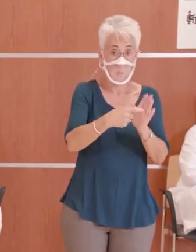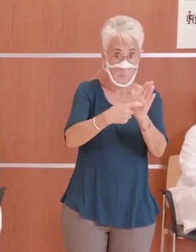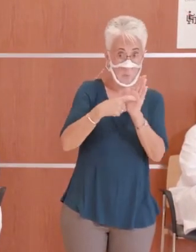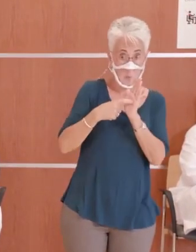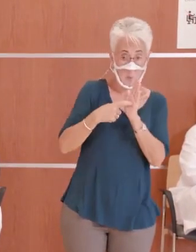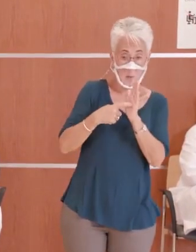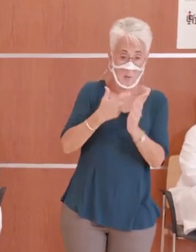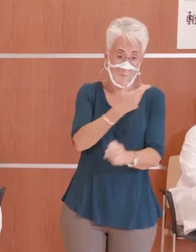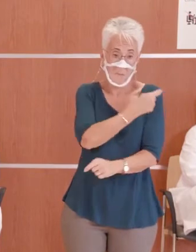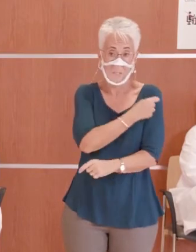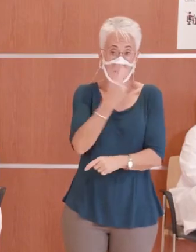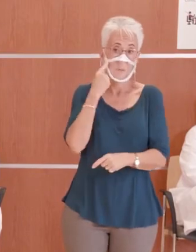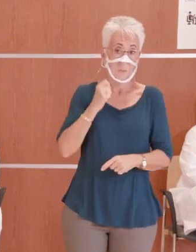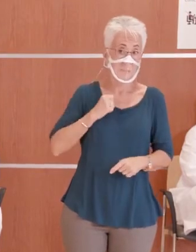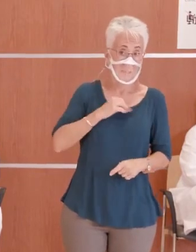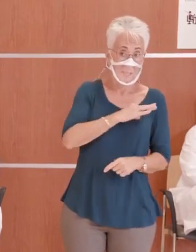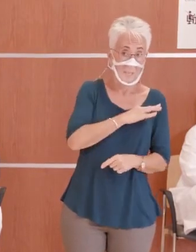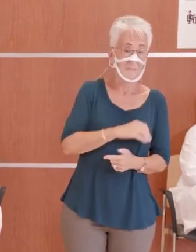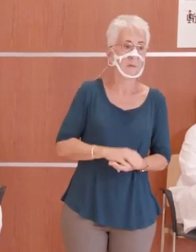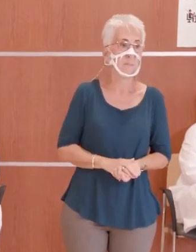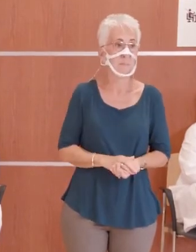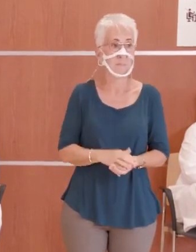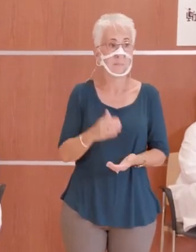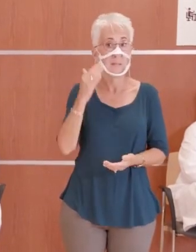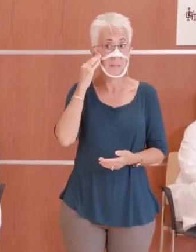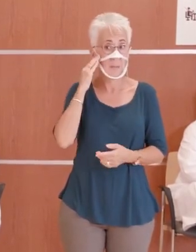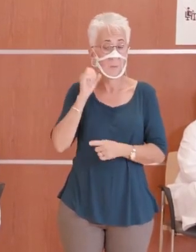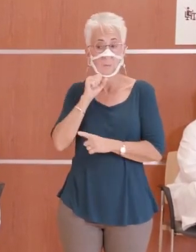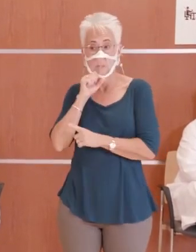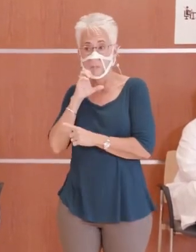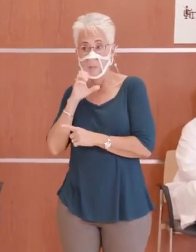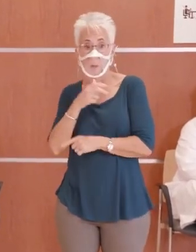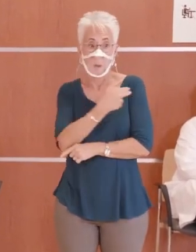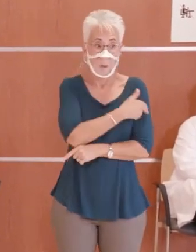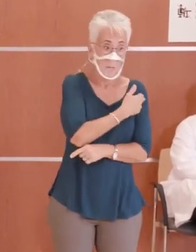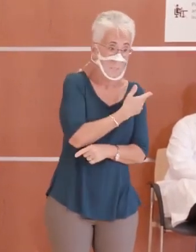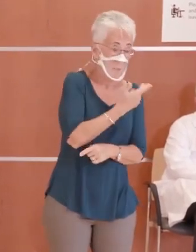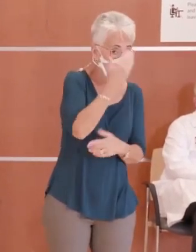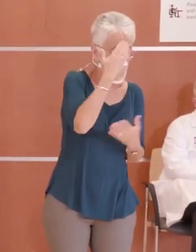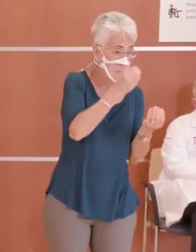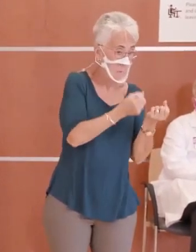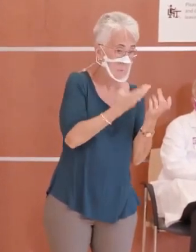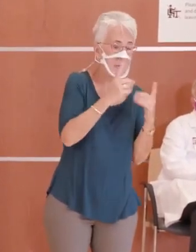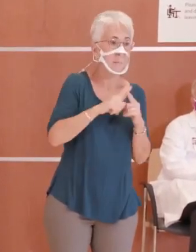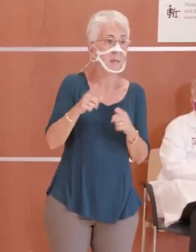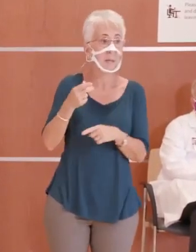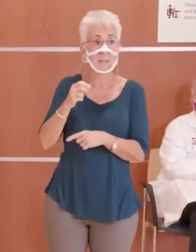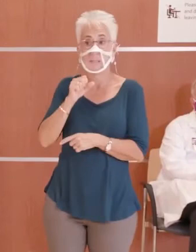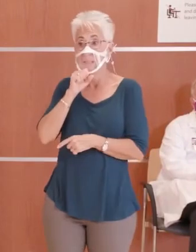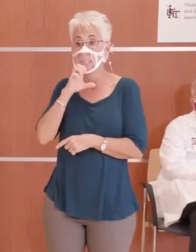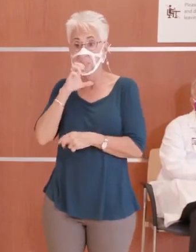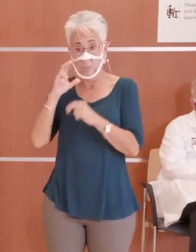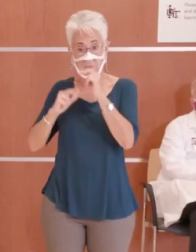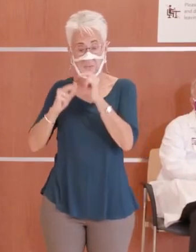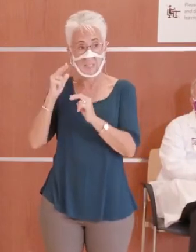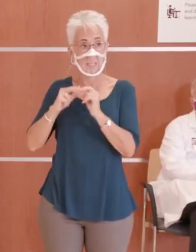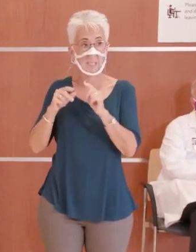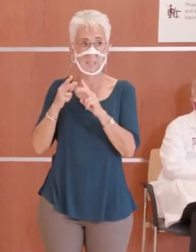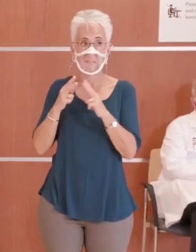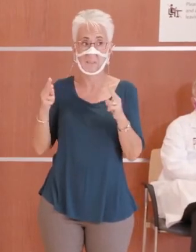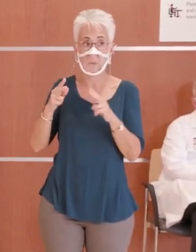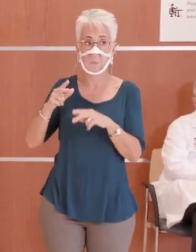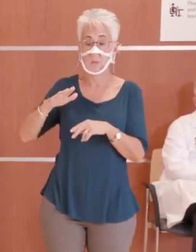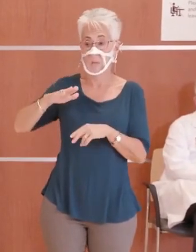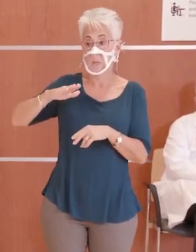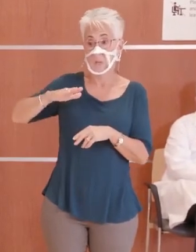of their staff? You know the numbers for senior care. We don't know for hospitals generally, but senior care facilities in the state were very low in the